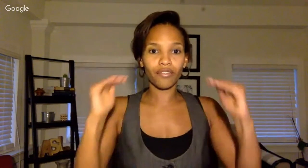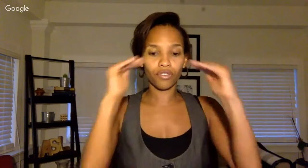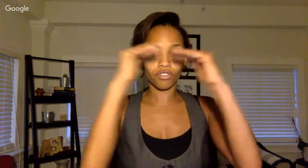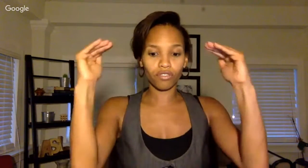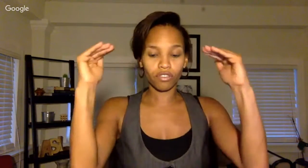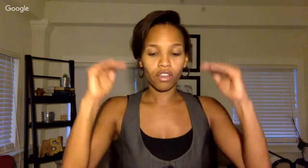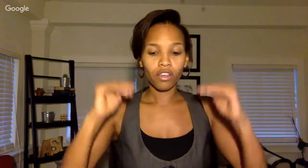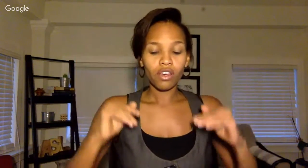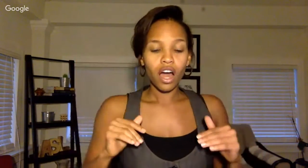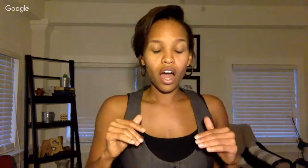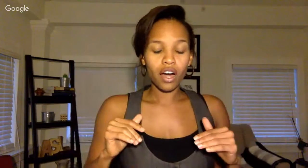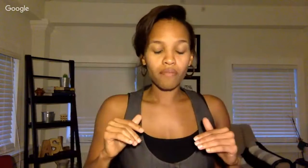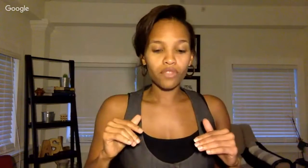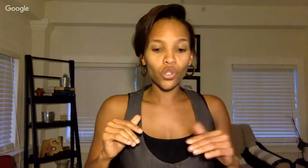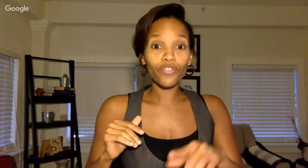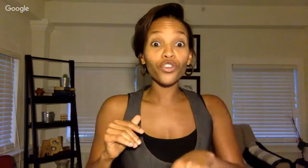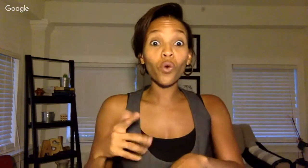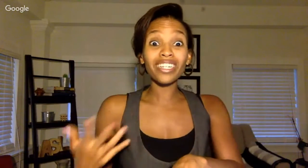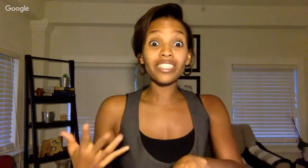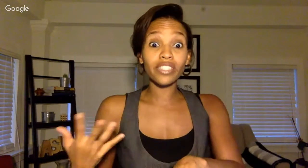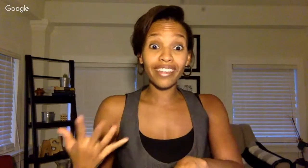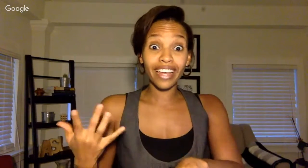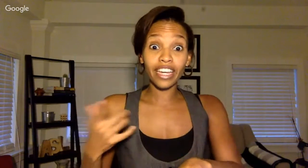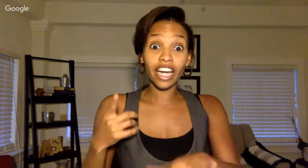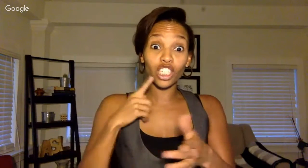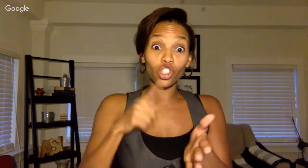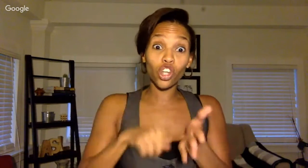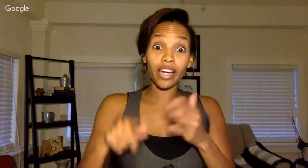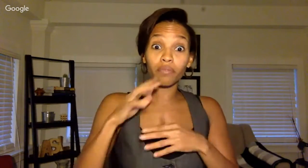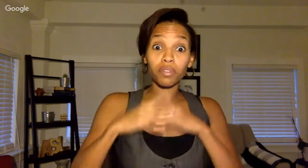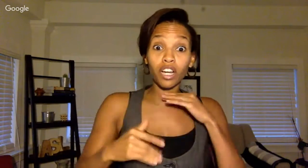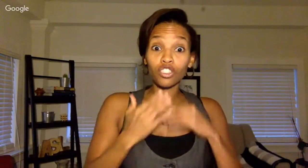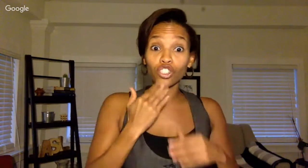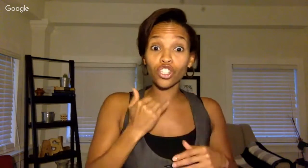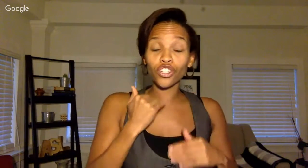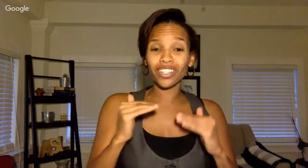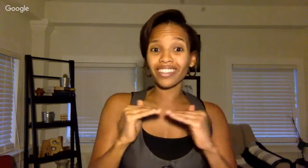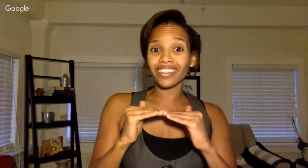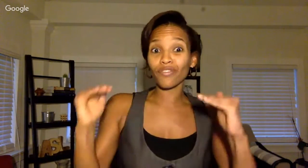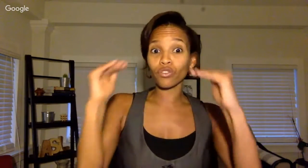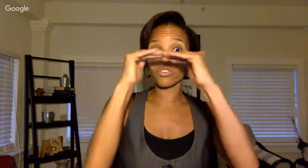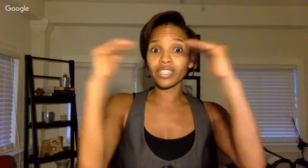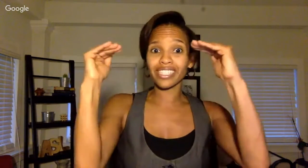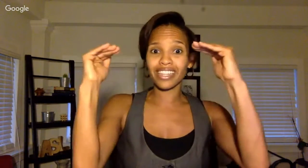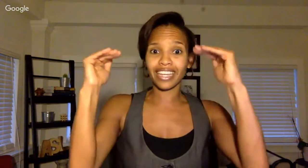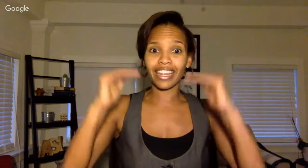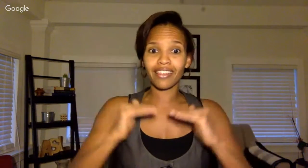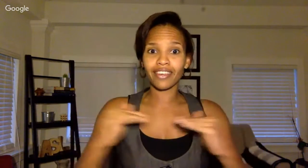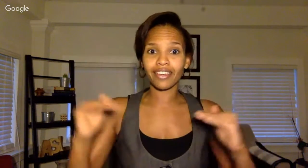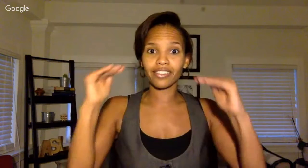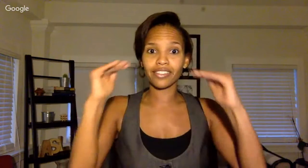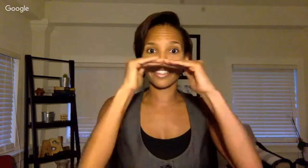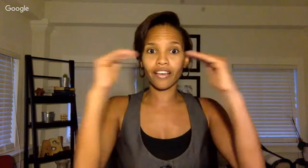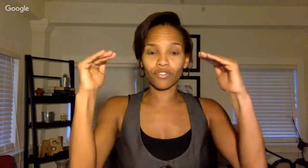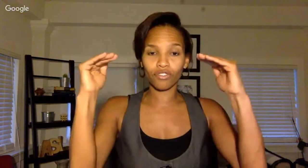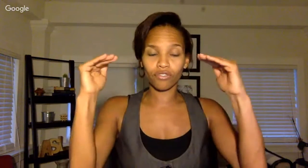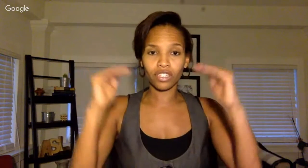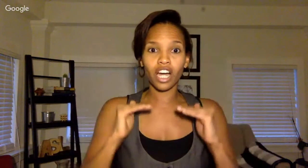level. So if you wanted to say like check blood sugar levels, it's like this, level, not